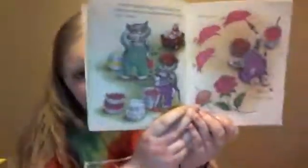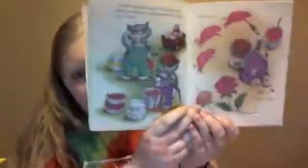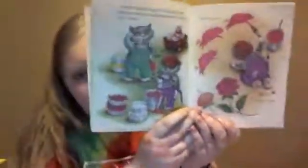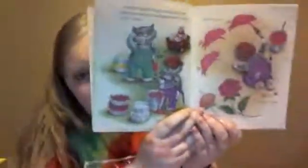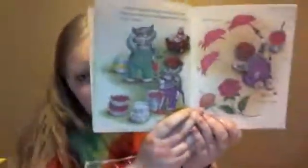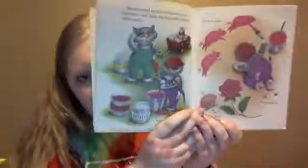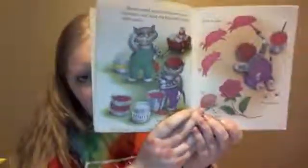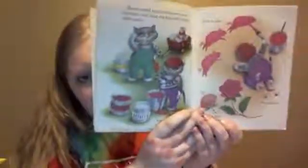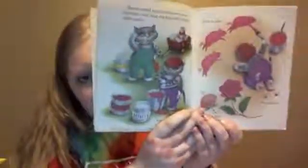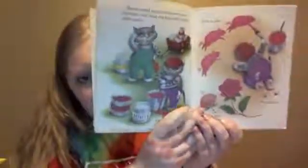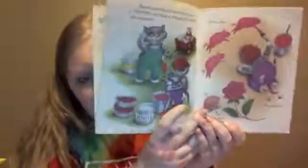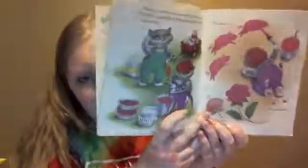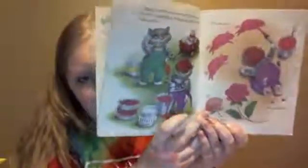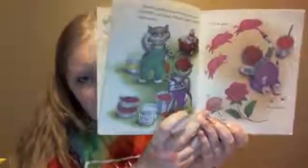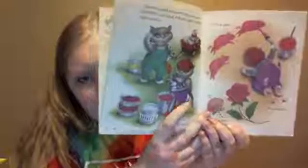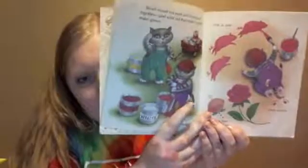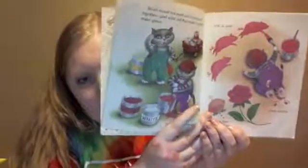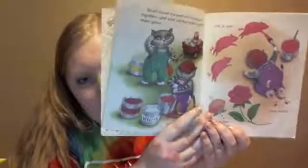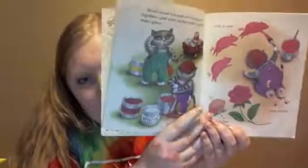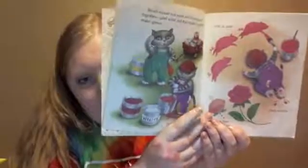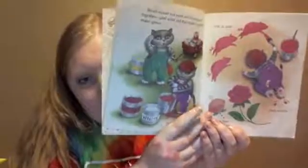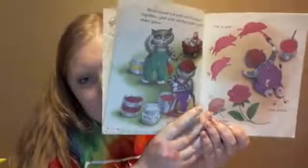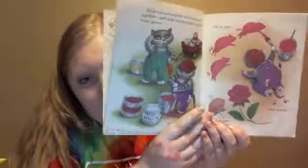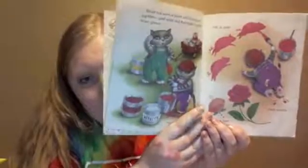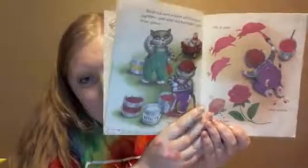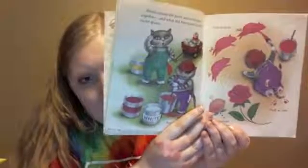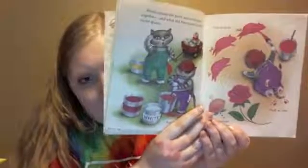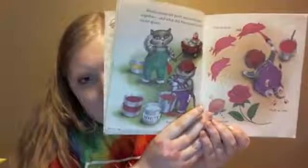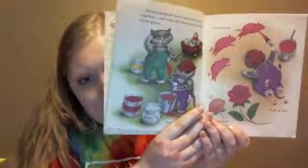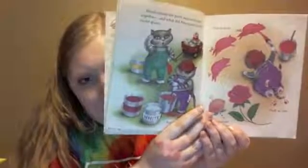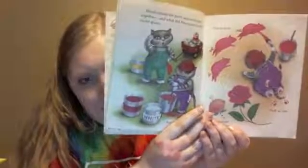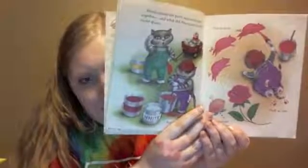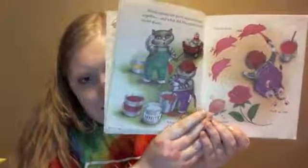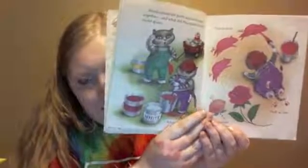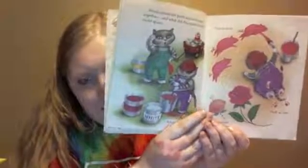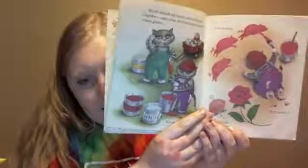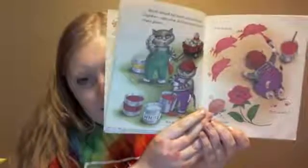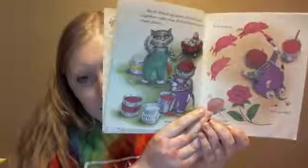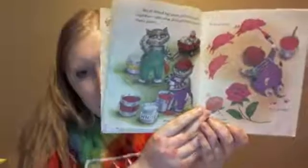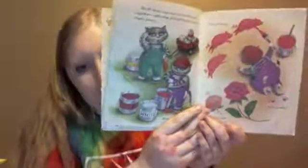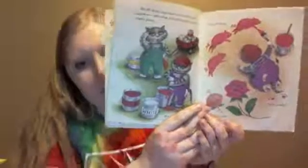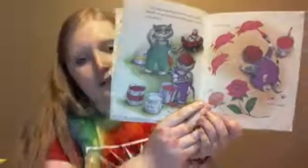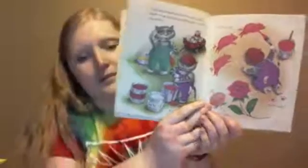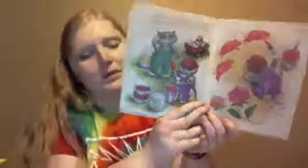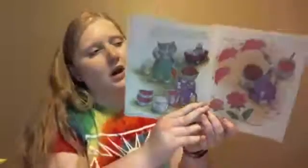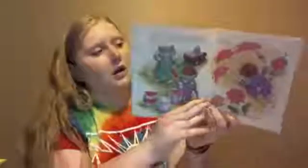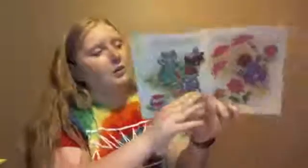with their pink paint. Baby and a rose and some pigs and some